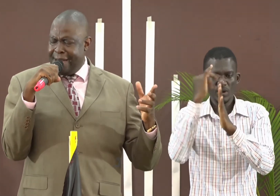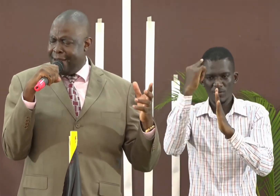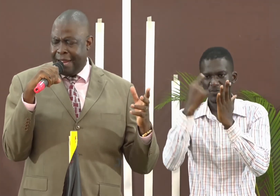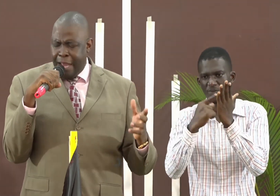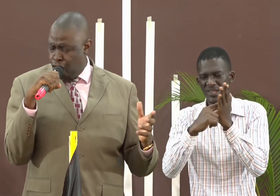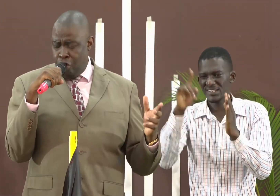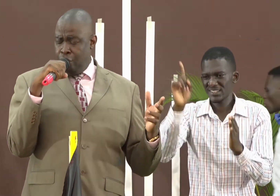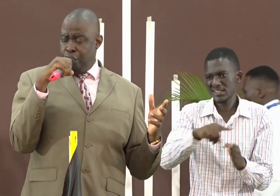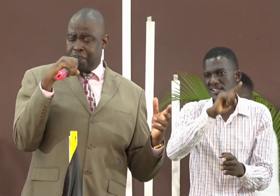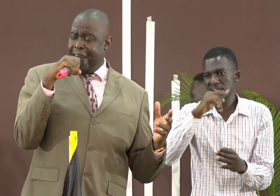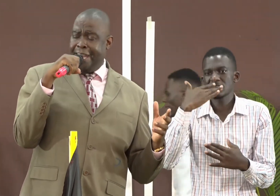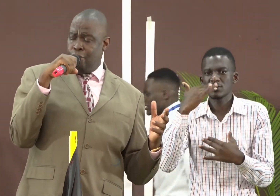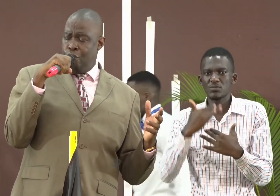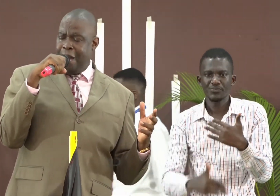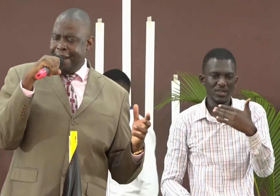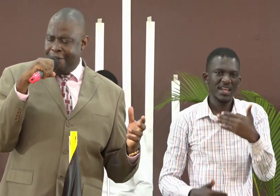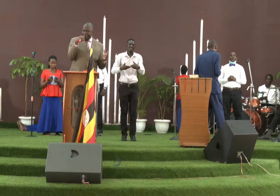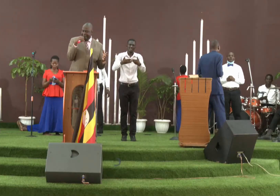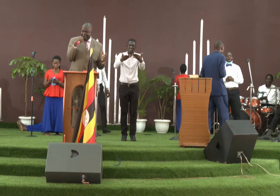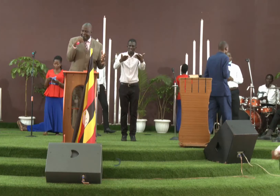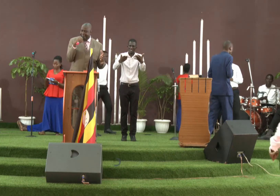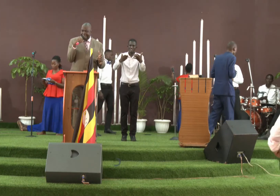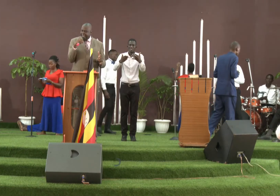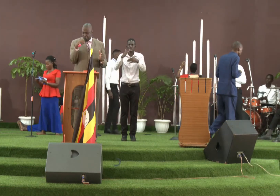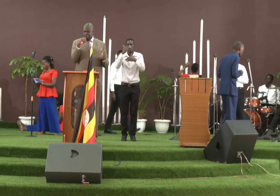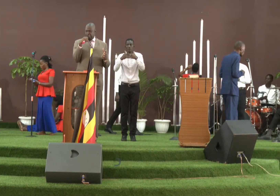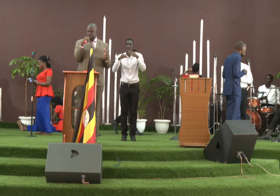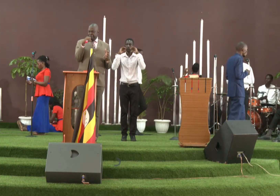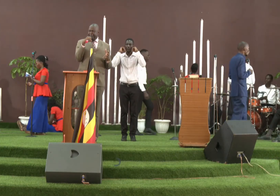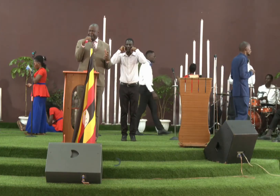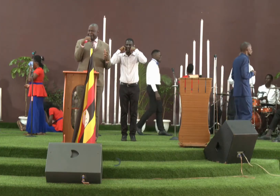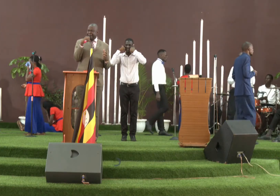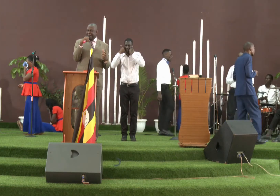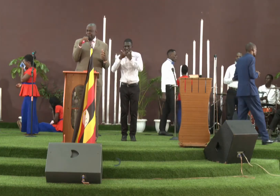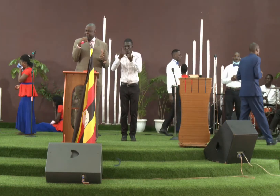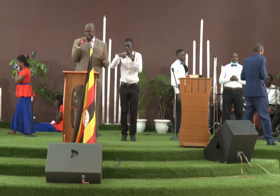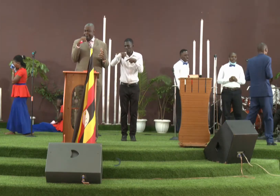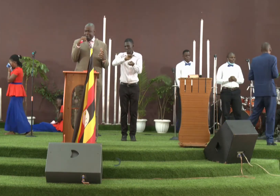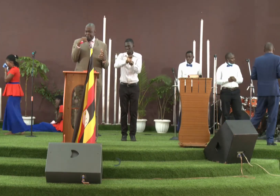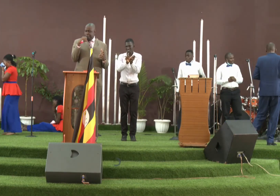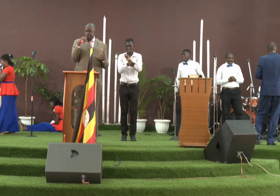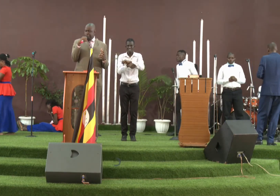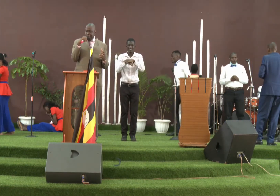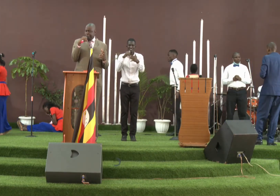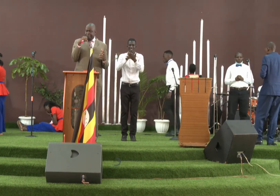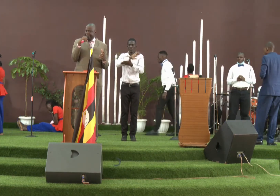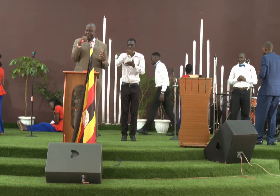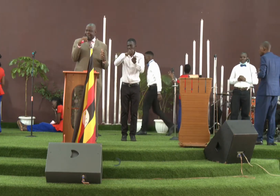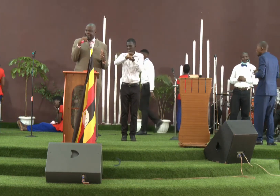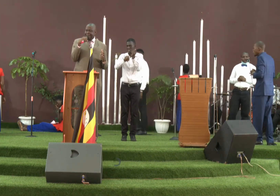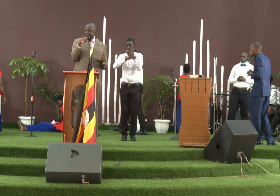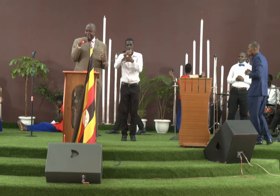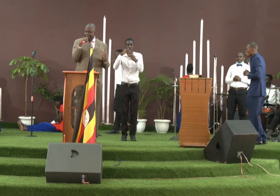Tuchiwangula Nomusai gomwana gwendega Tujulula Nabuli birozo